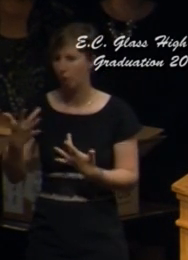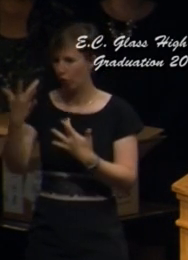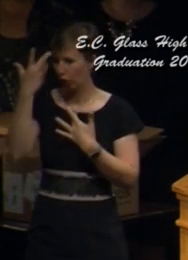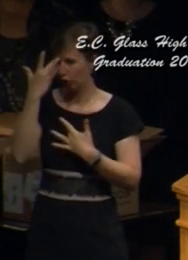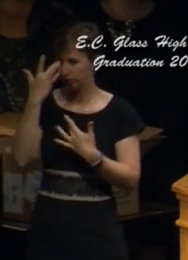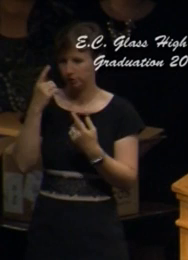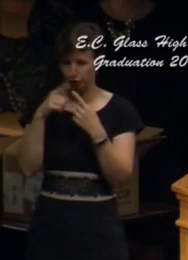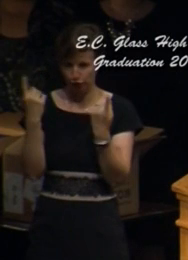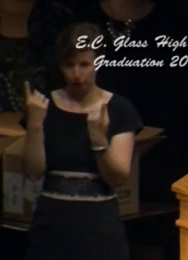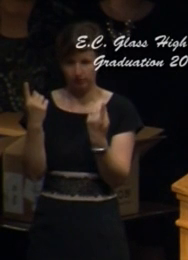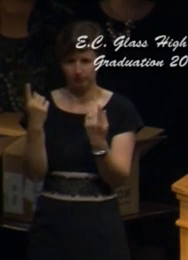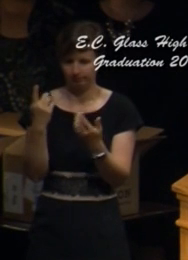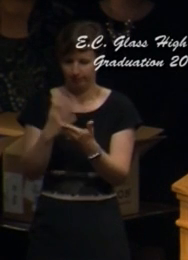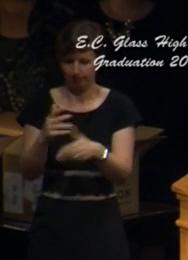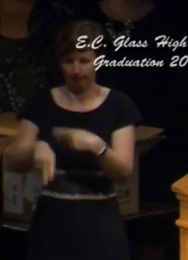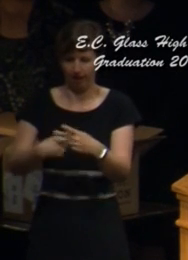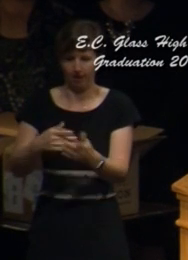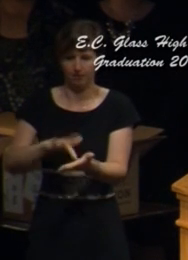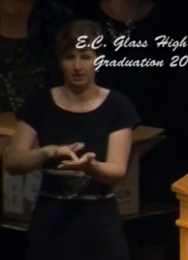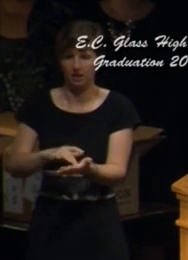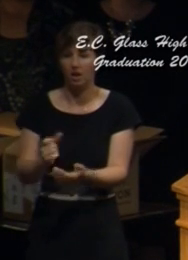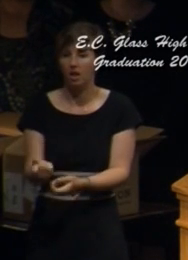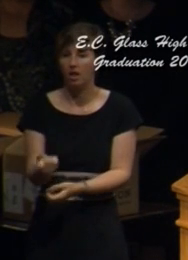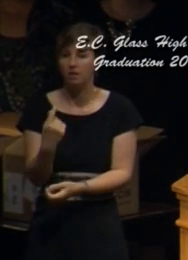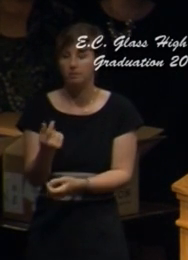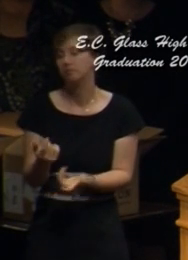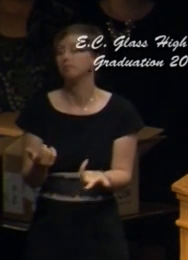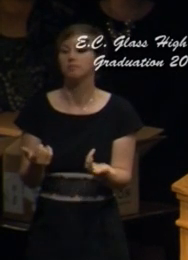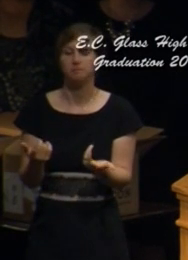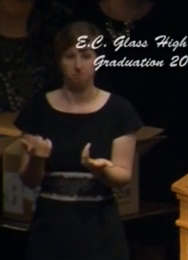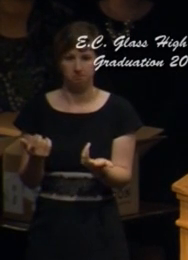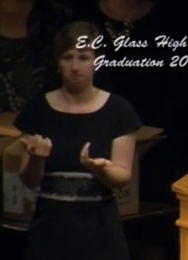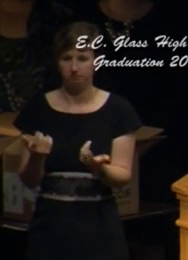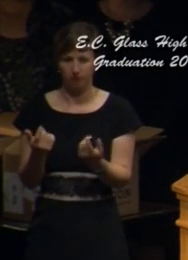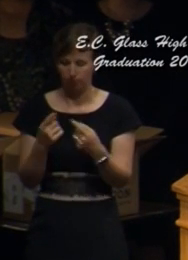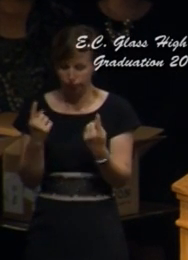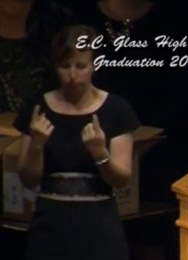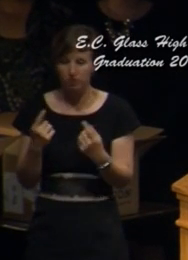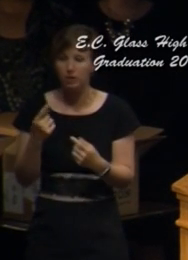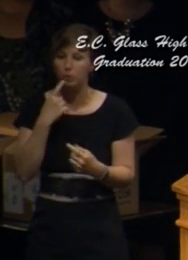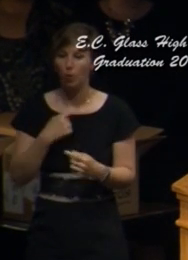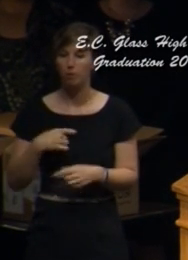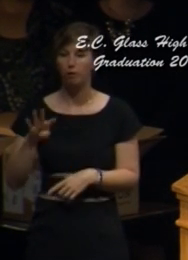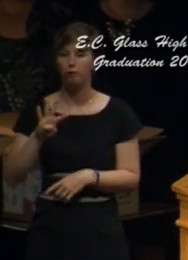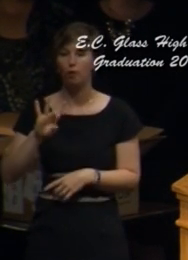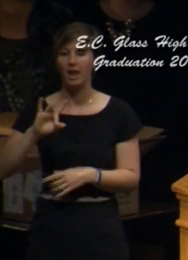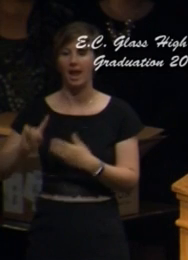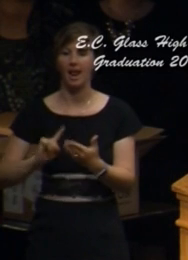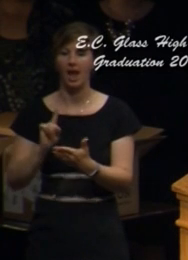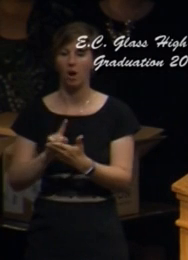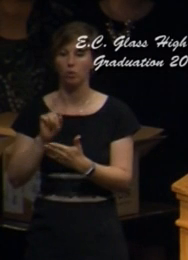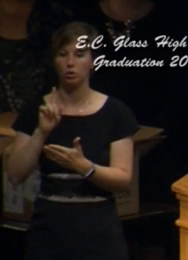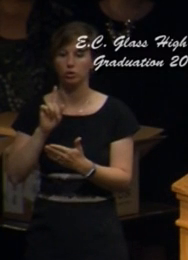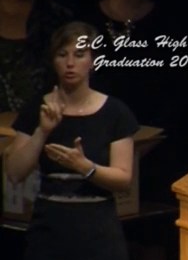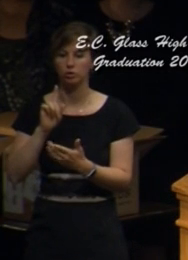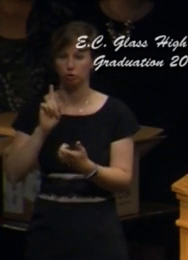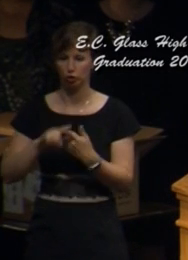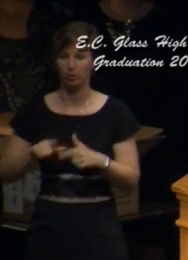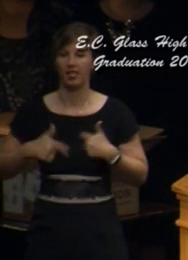medicine. I was given 48 hours to live, and those moments were